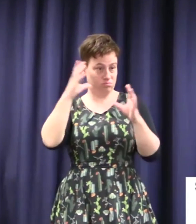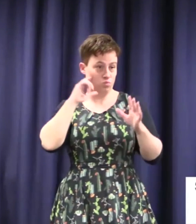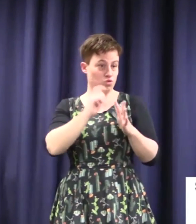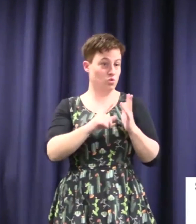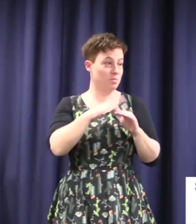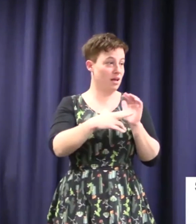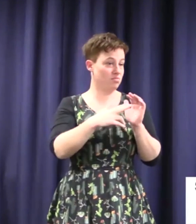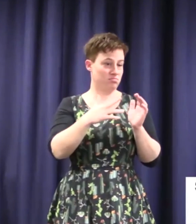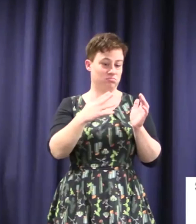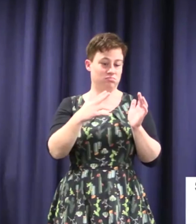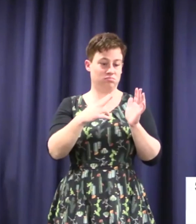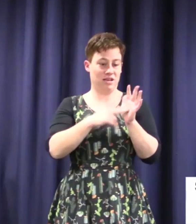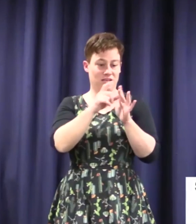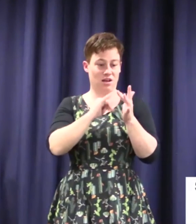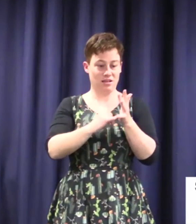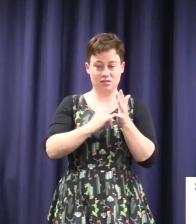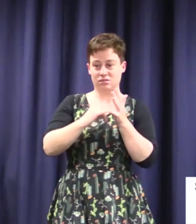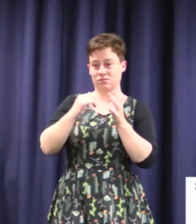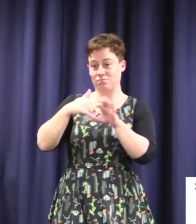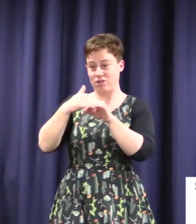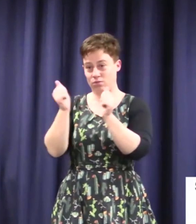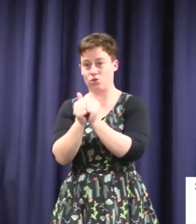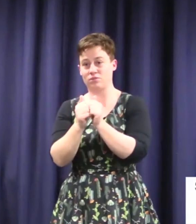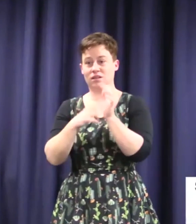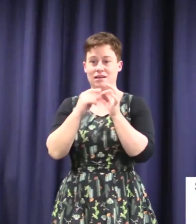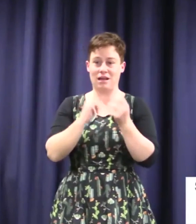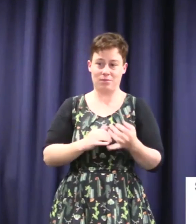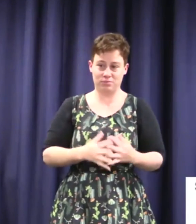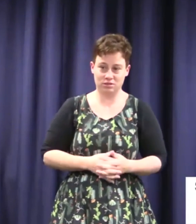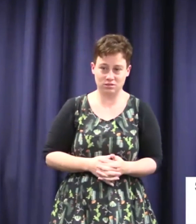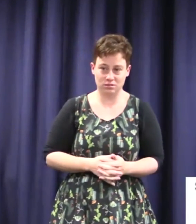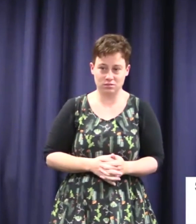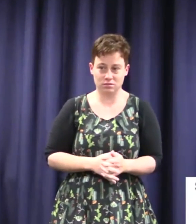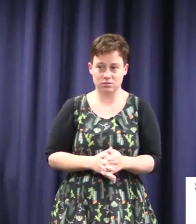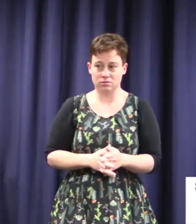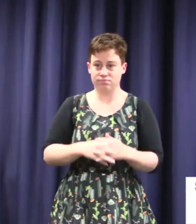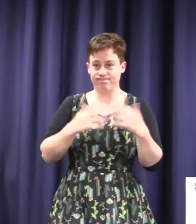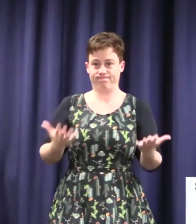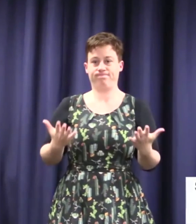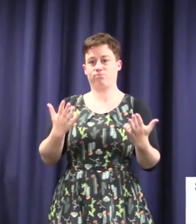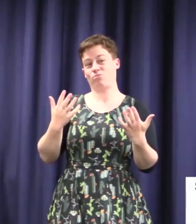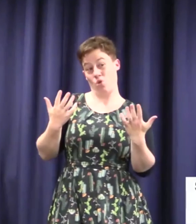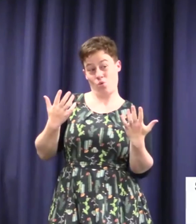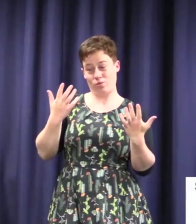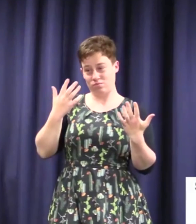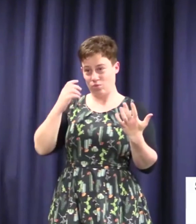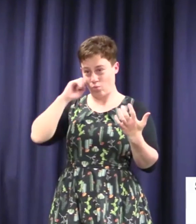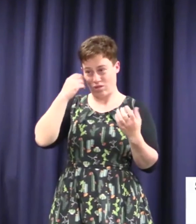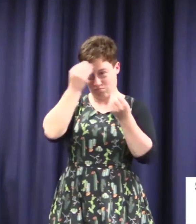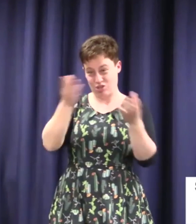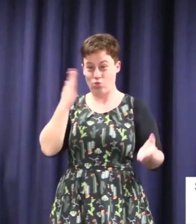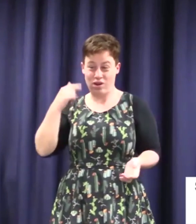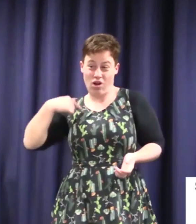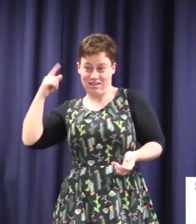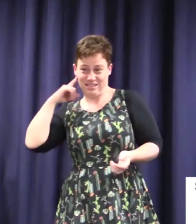me with his suggestion, well, with his ideas as to how we can overcome that. Regarding medical appointments and NABS.